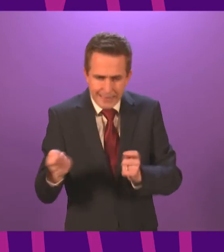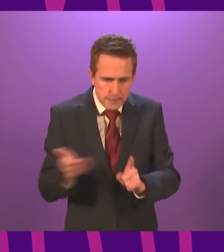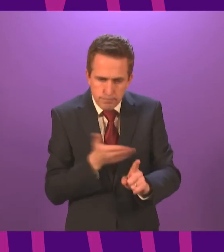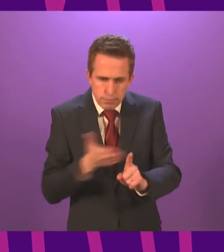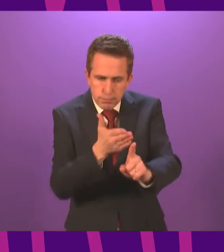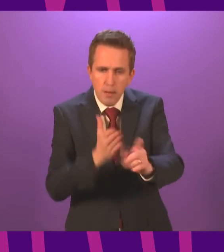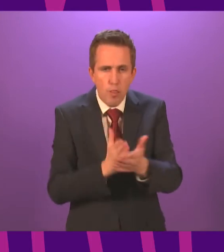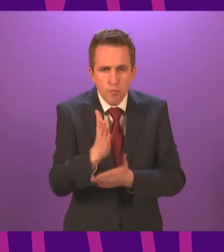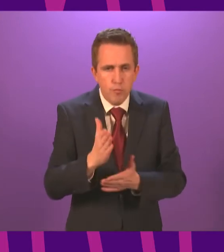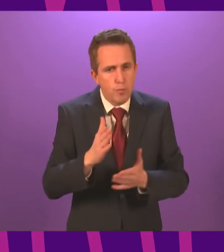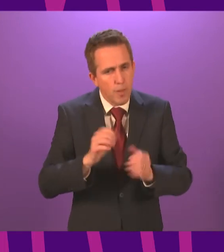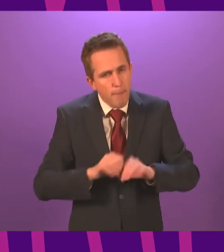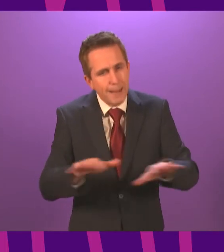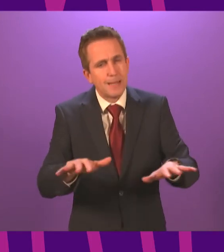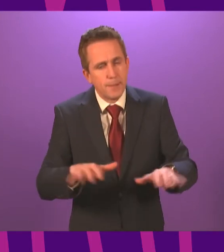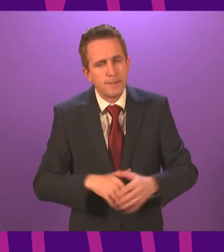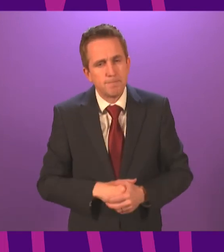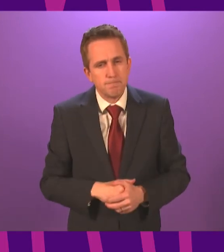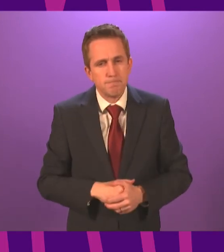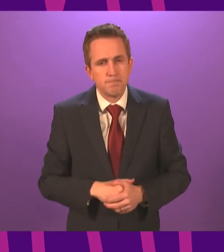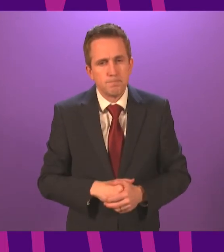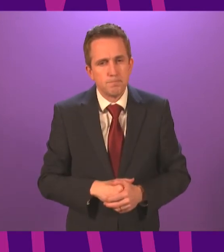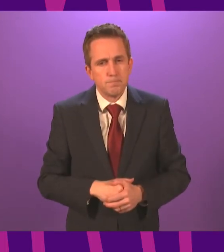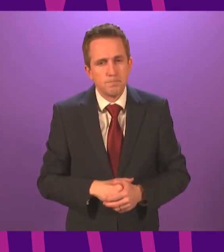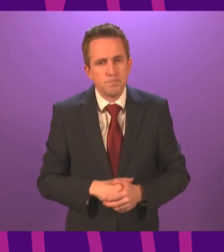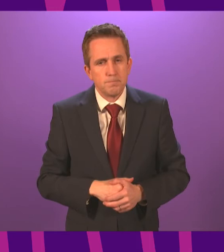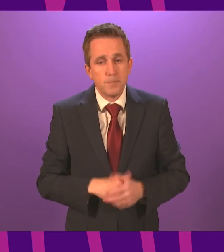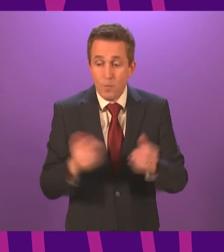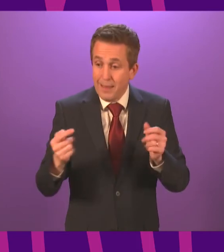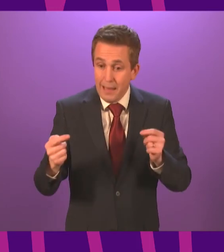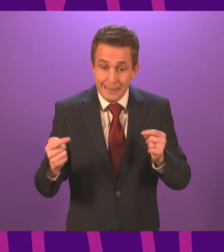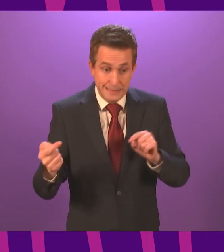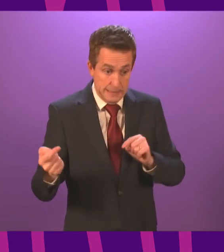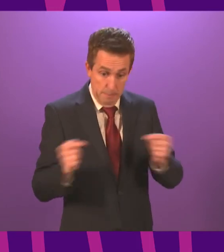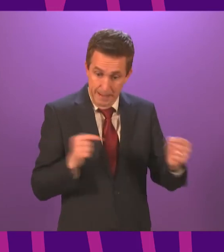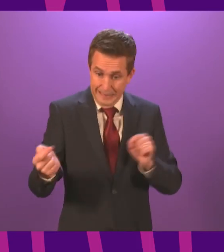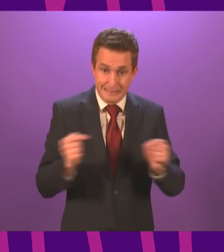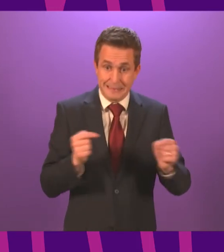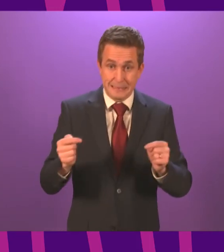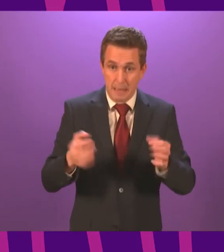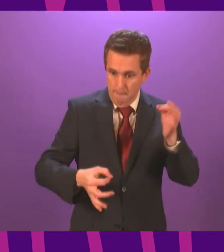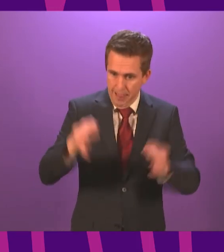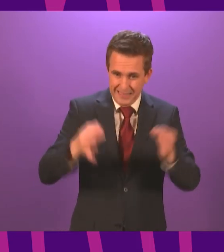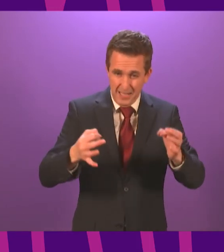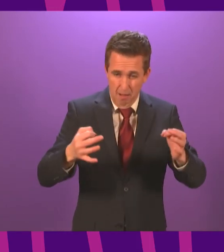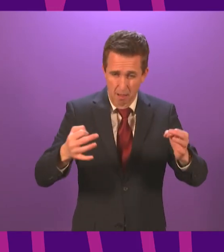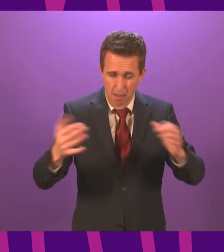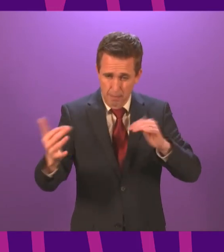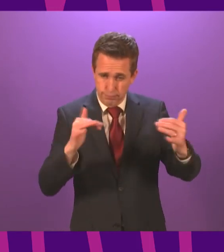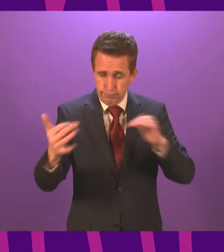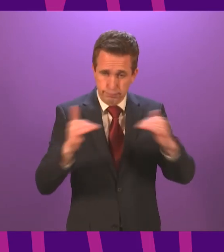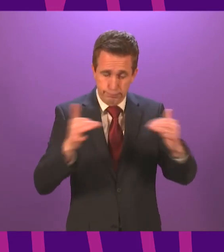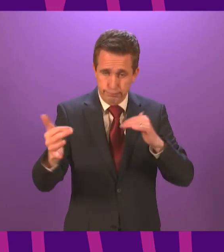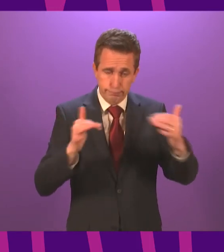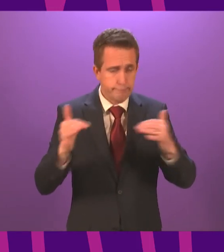we can. And of course, during the course of any parliamentary debate and the political heat of the chamber,